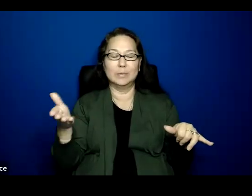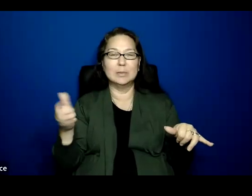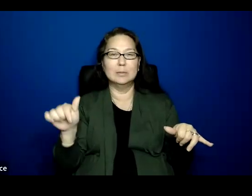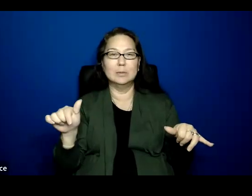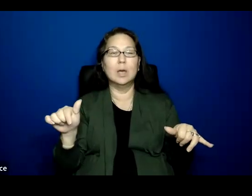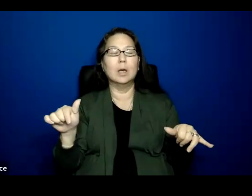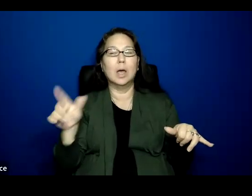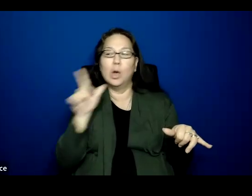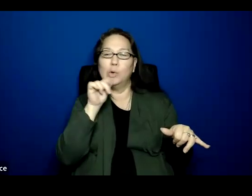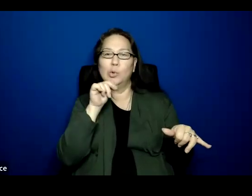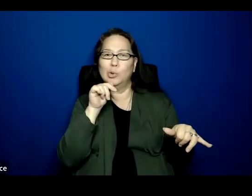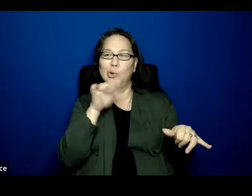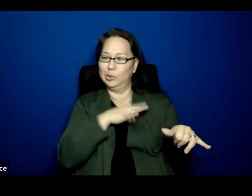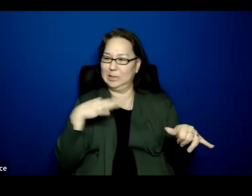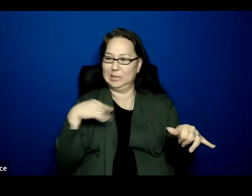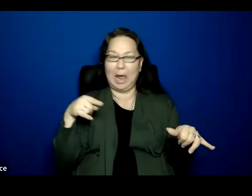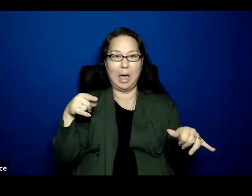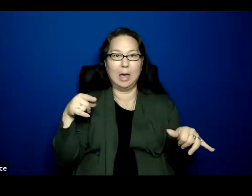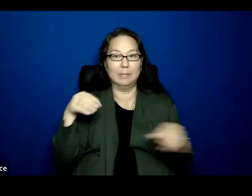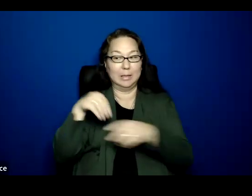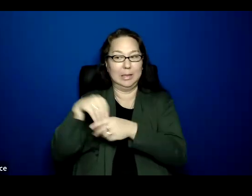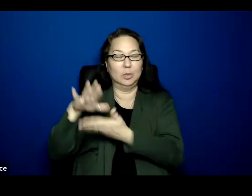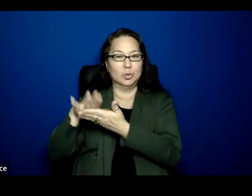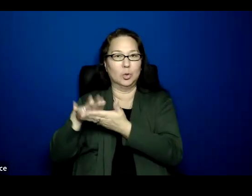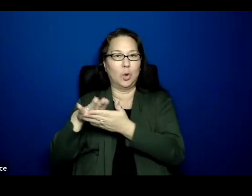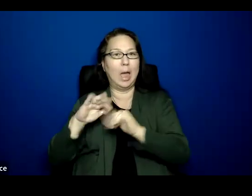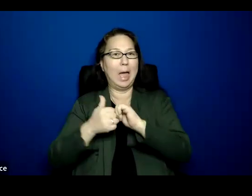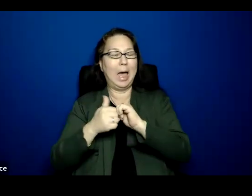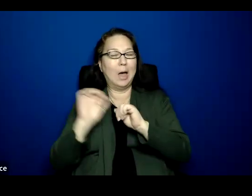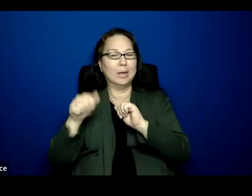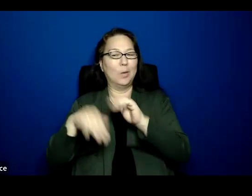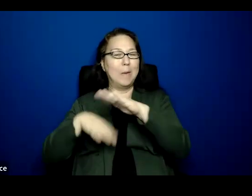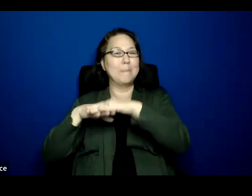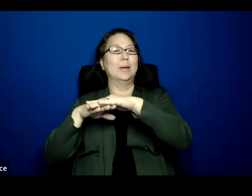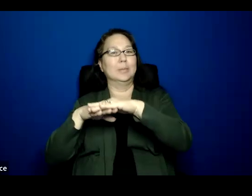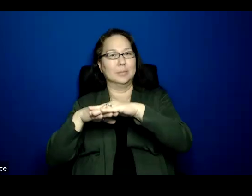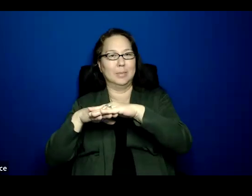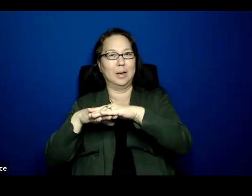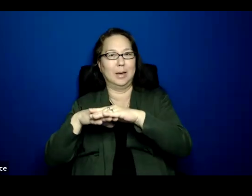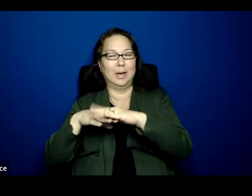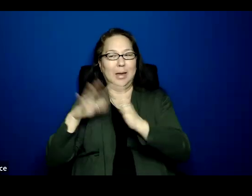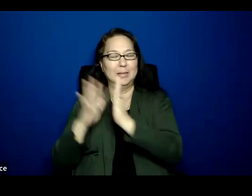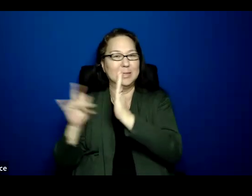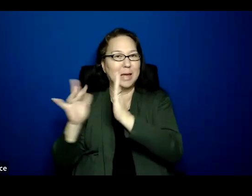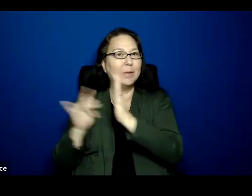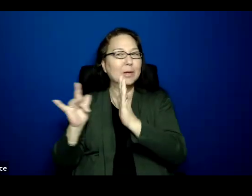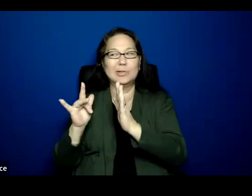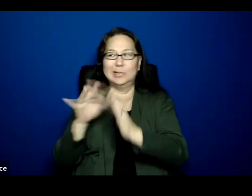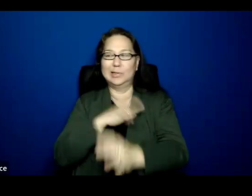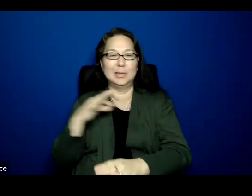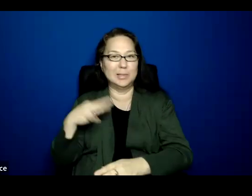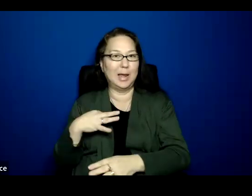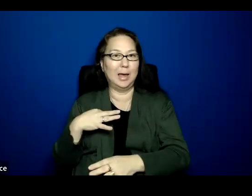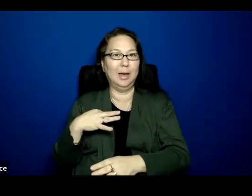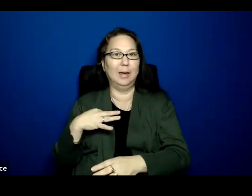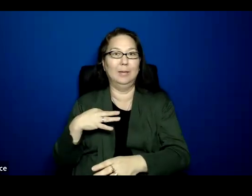we have for staffing in the schools, how best can we maximize and utilize the staffing to meet the needs of our students, right?